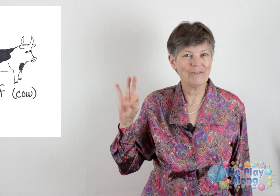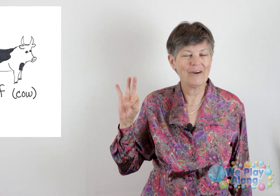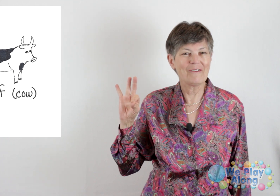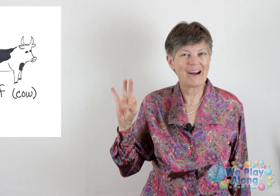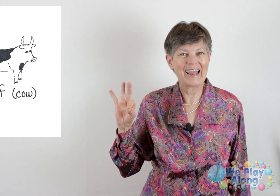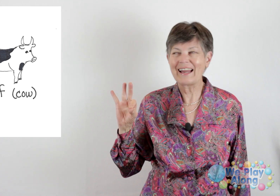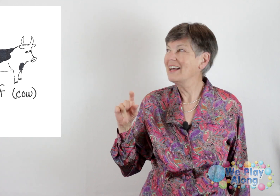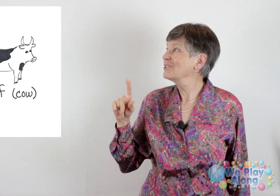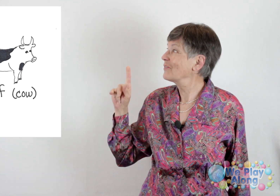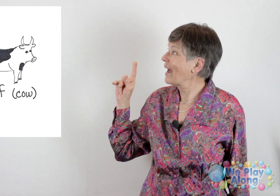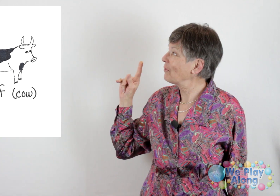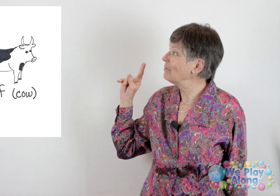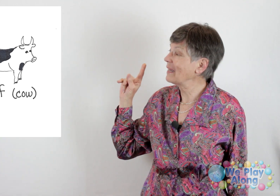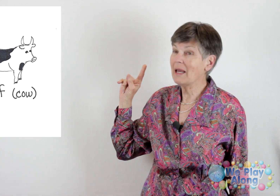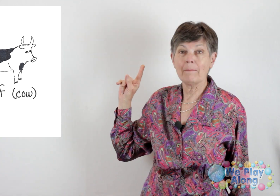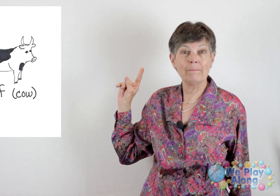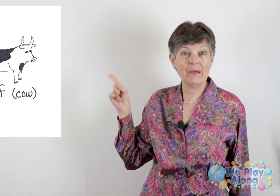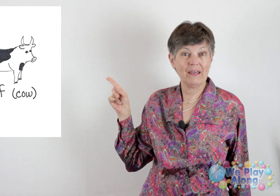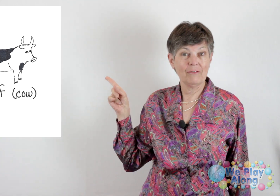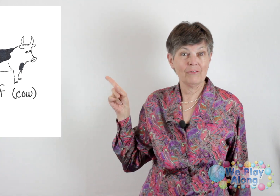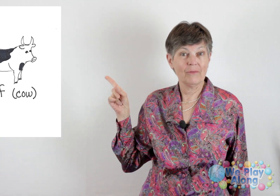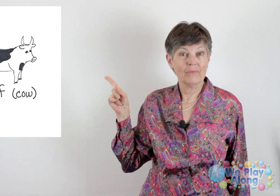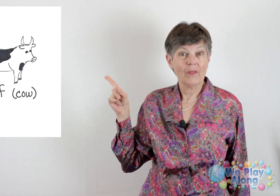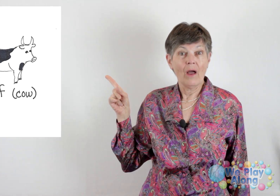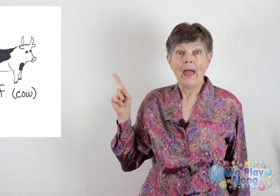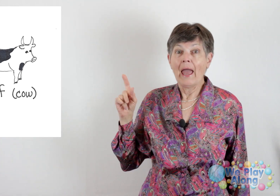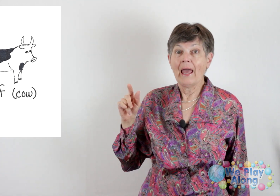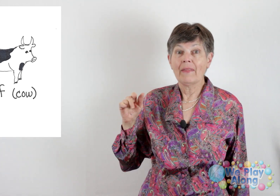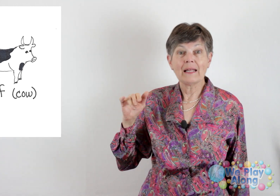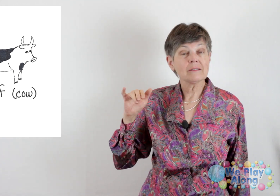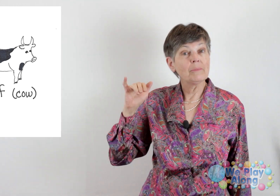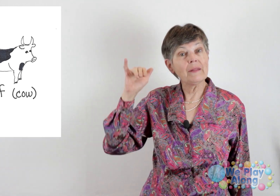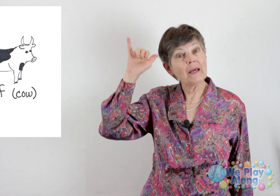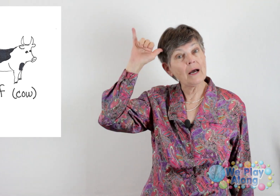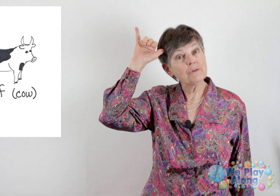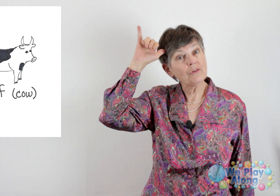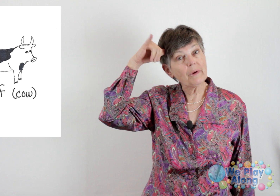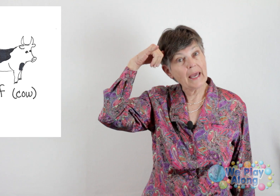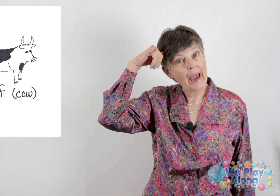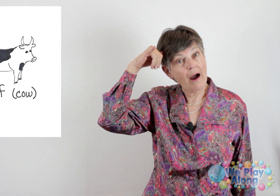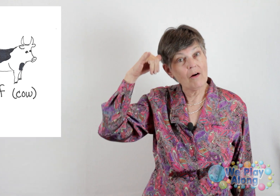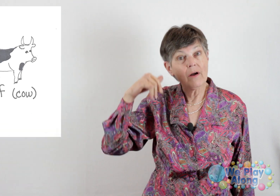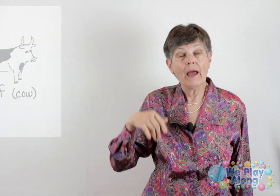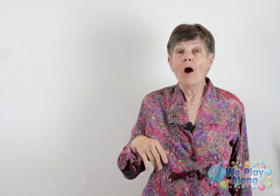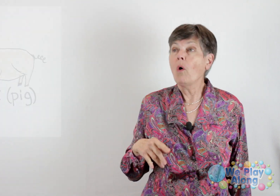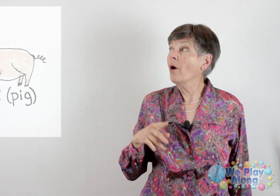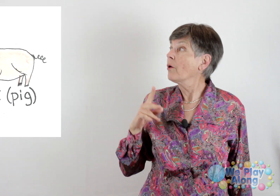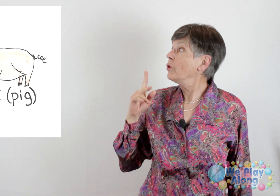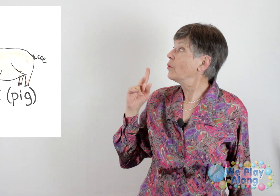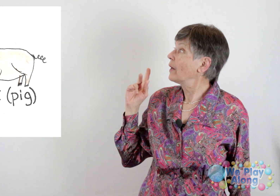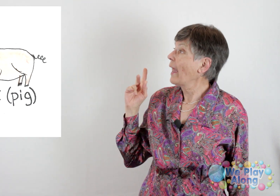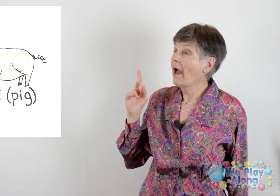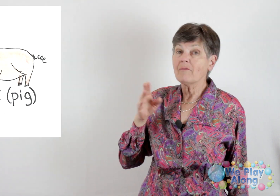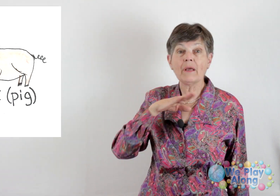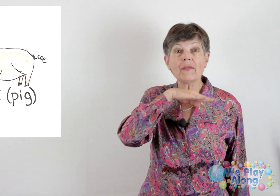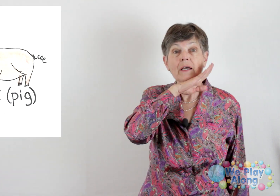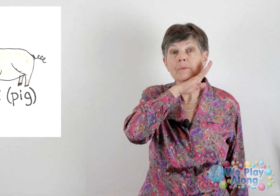B-E-E-F, all right? So that would be beef. And that's the meat that comes from a cow. Or you could have meat that comes